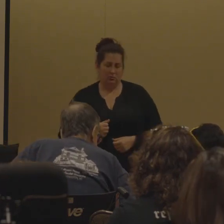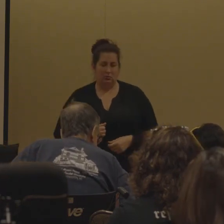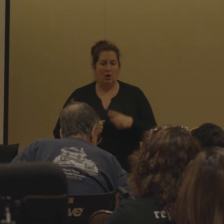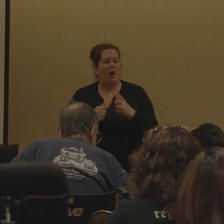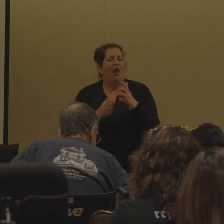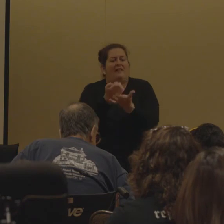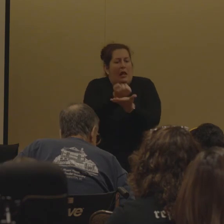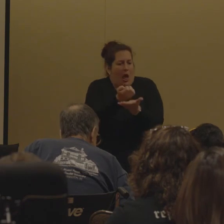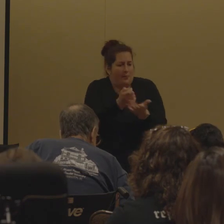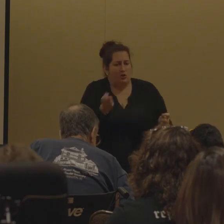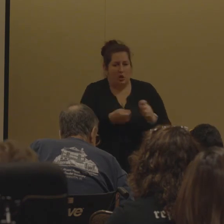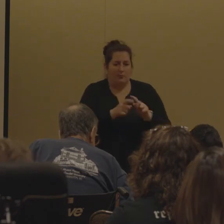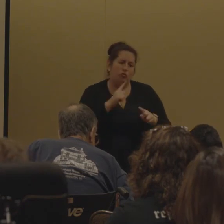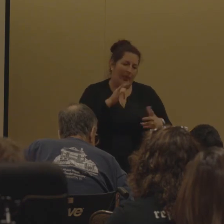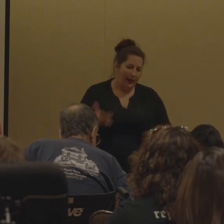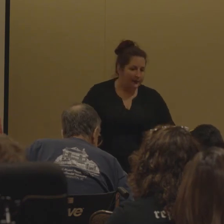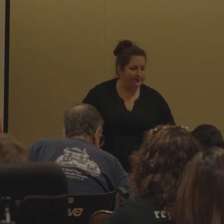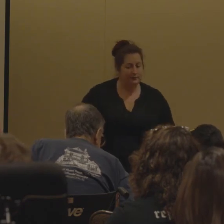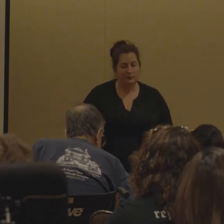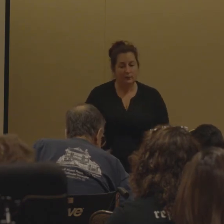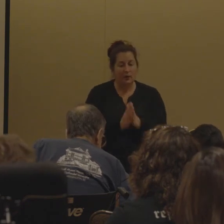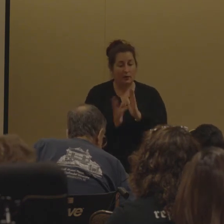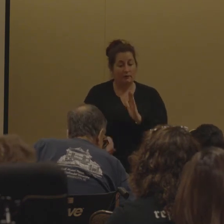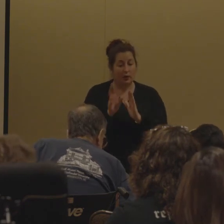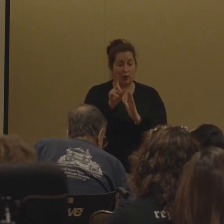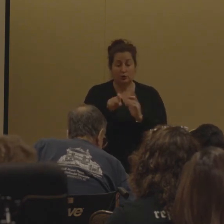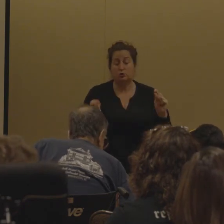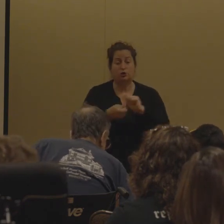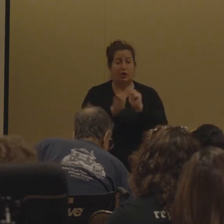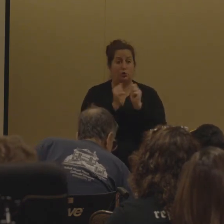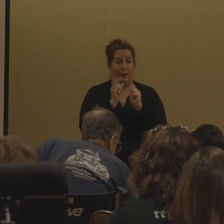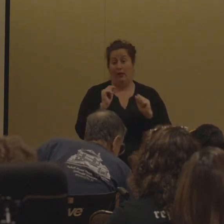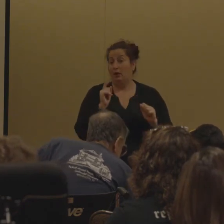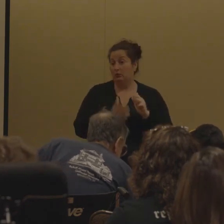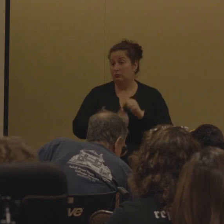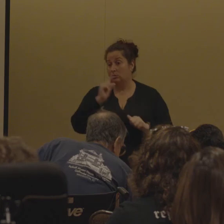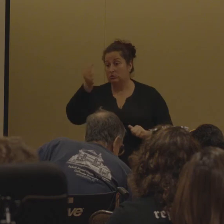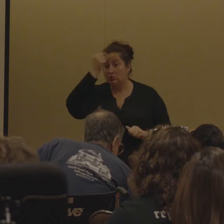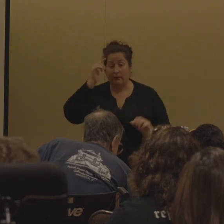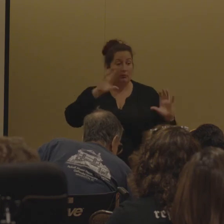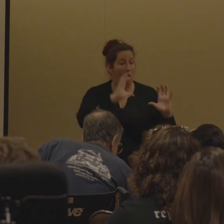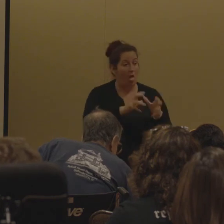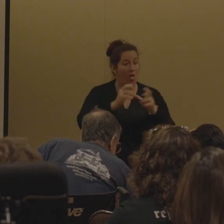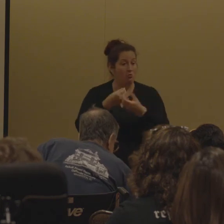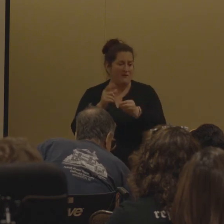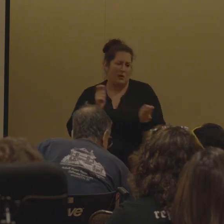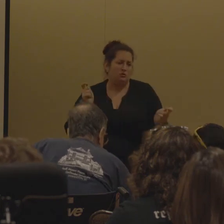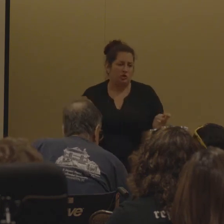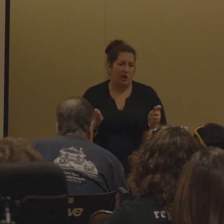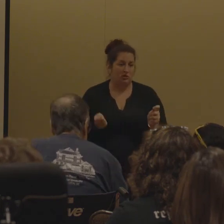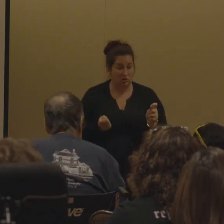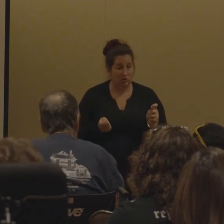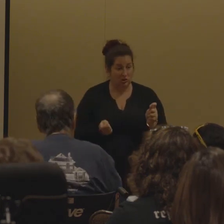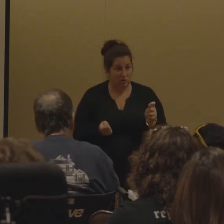changed, everything has changed these days, and so VR has to change with it. And most government entities, we change very slowly.